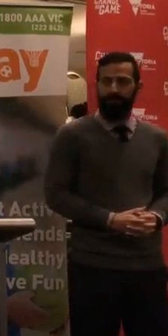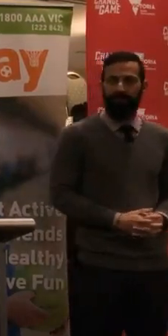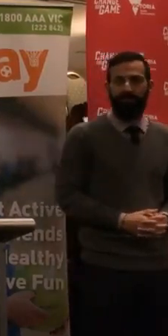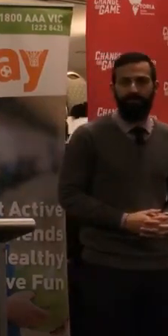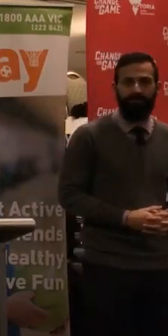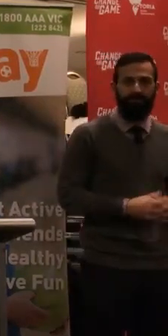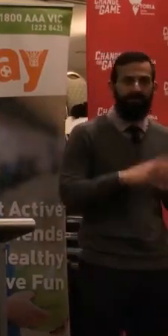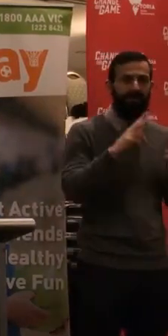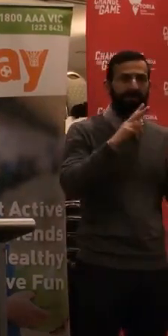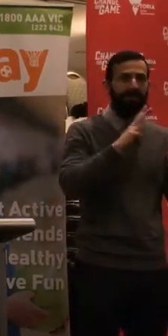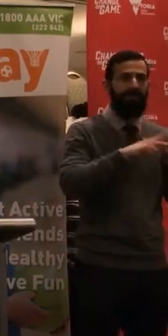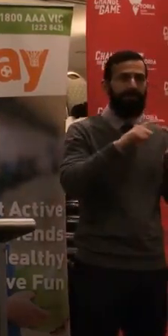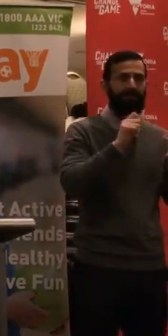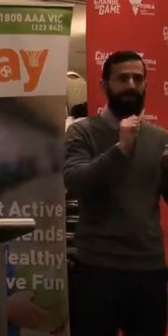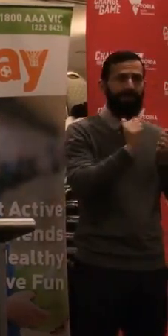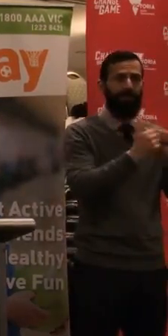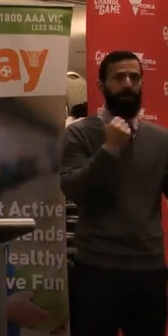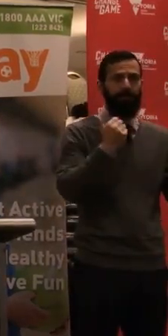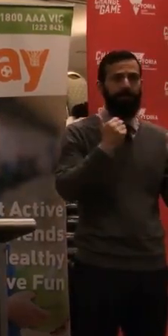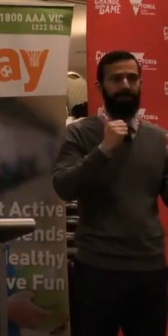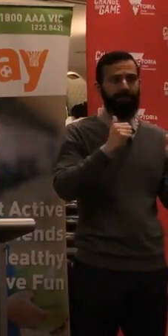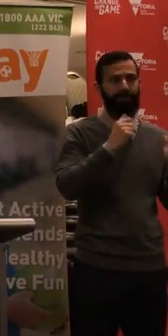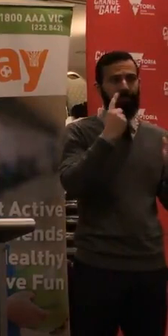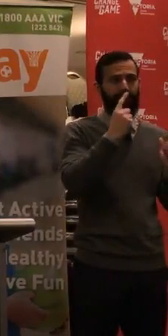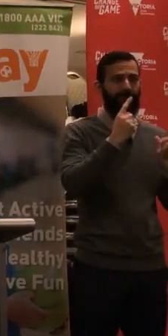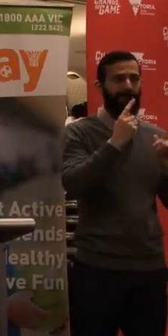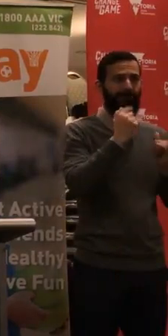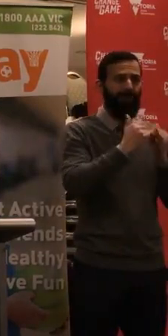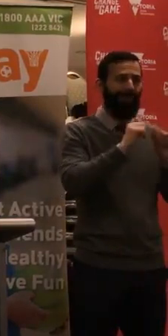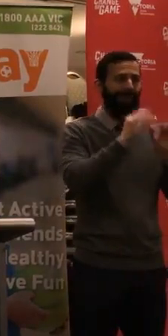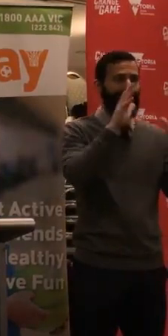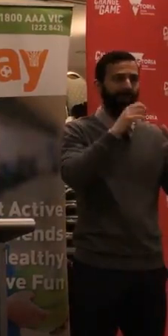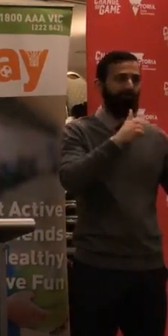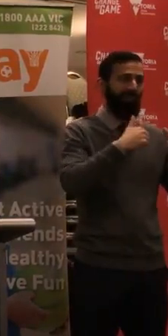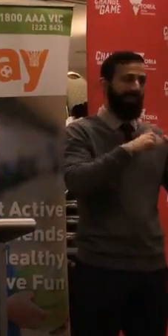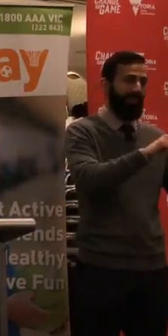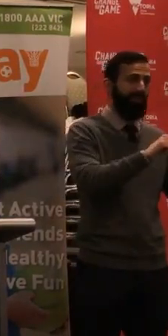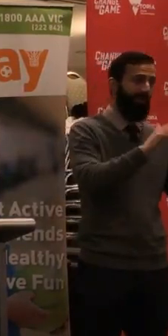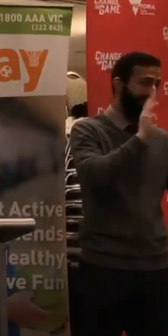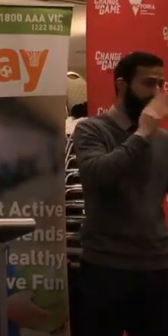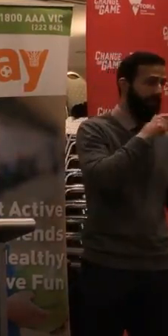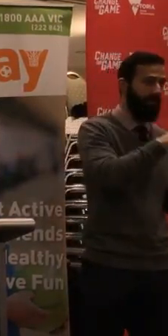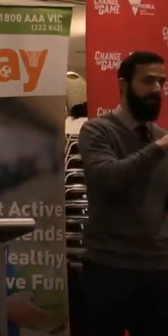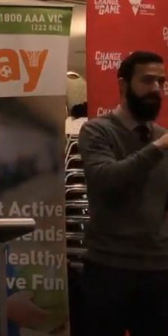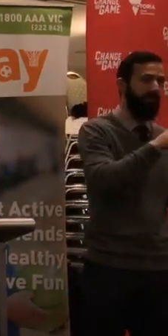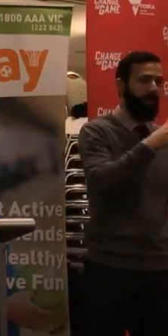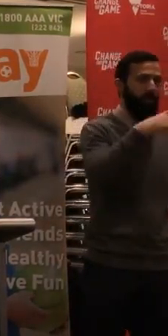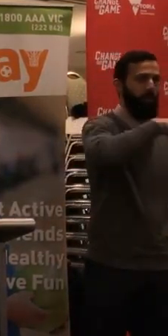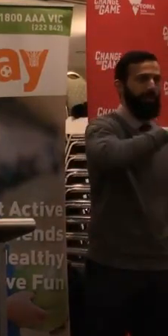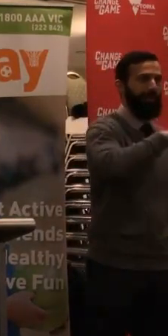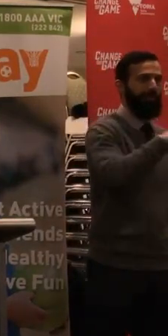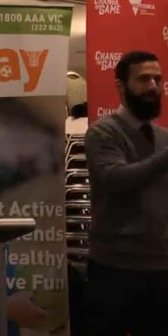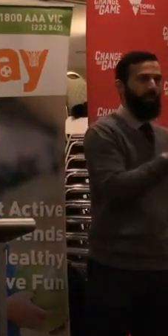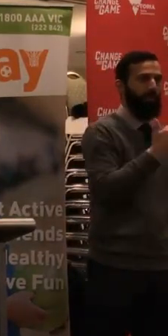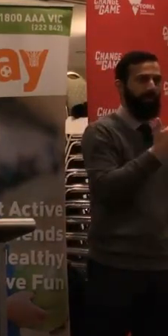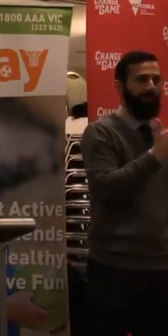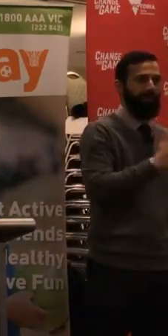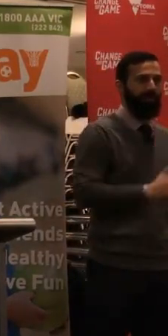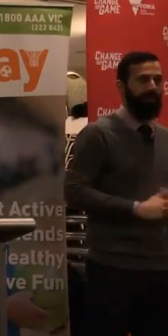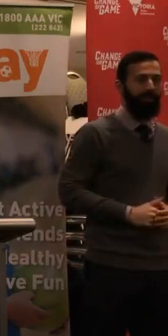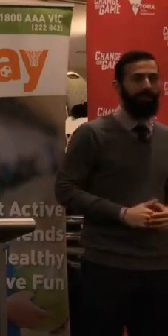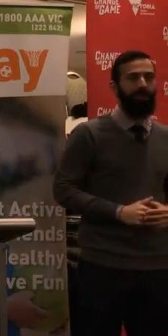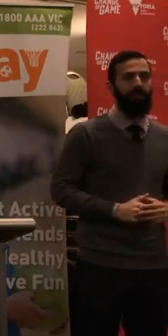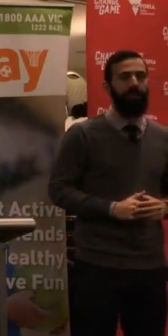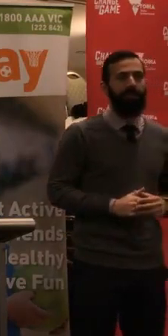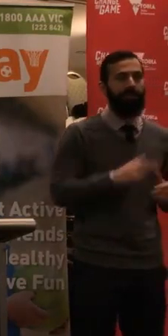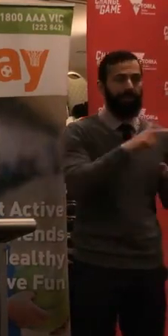For VicSport, one of our very clear strategic focuses is on inclusive sport. It's